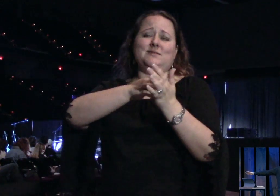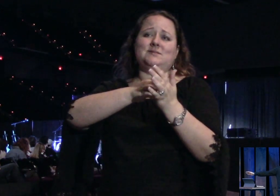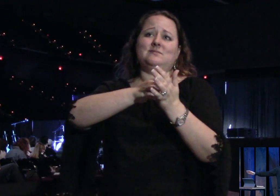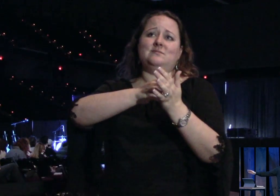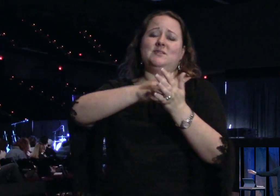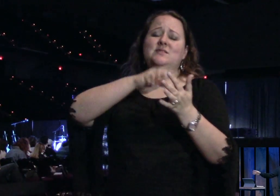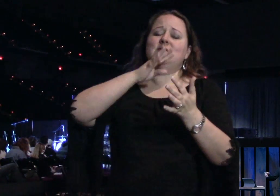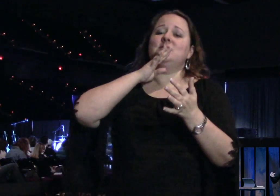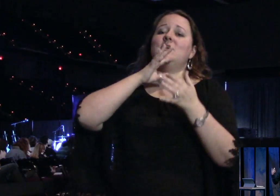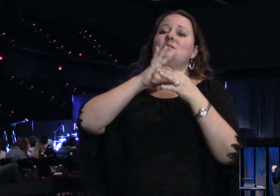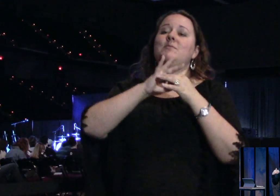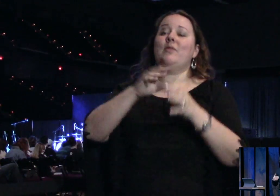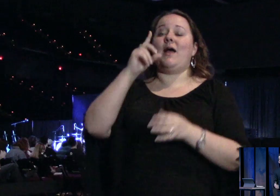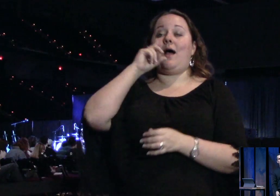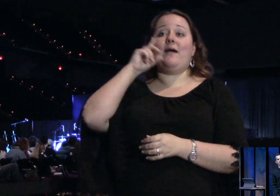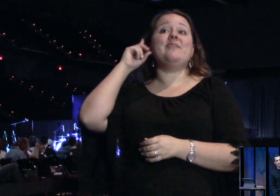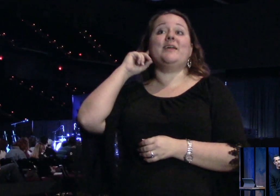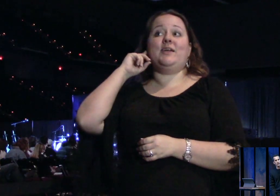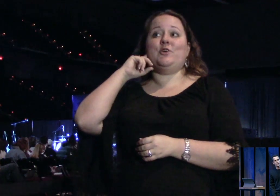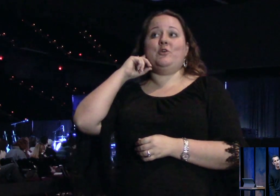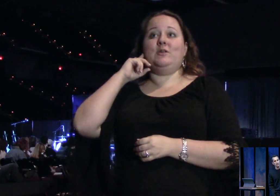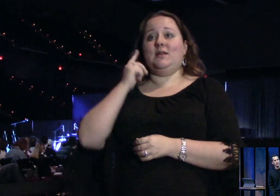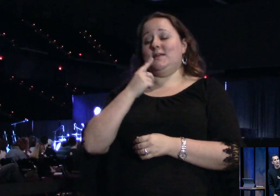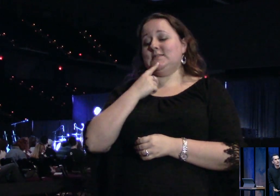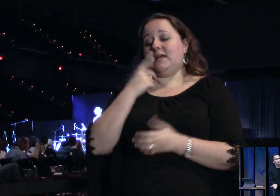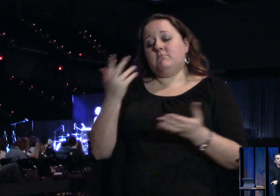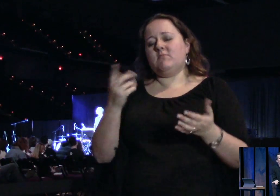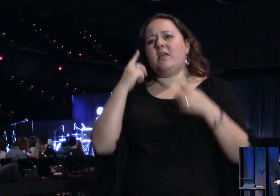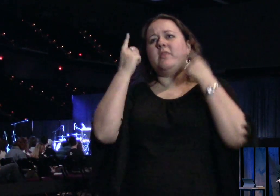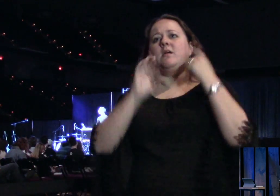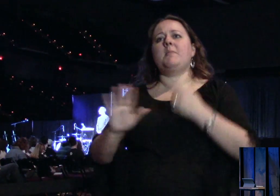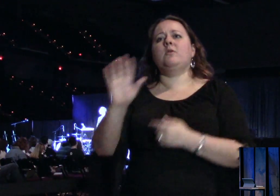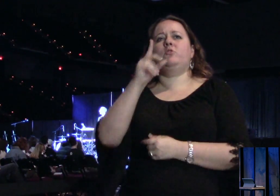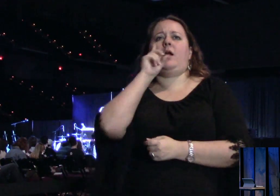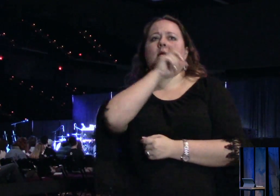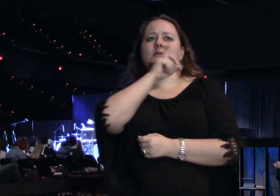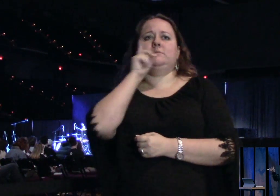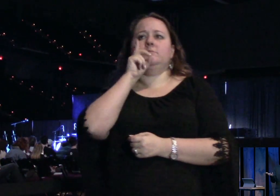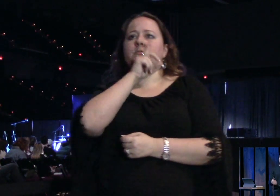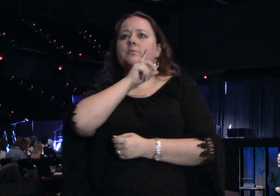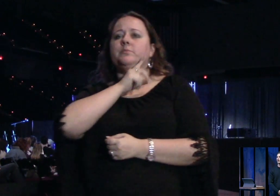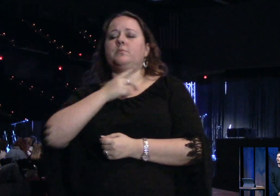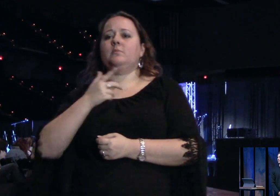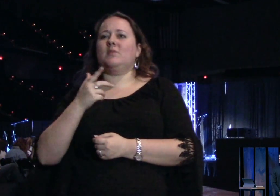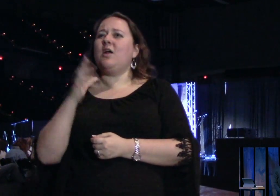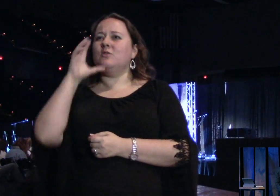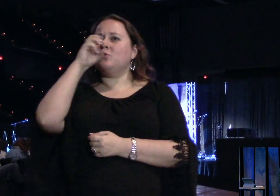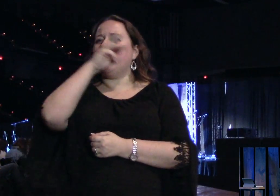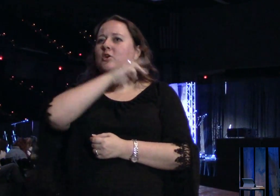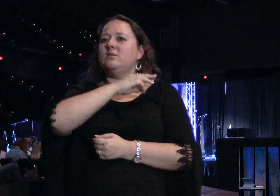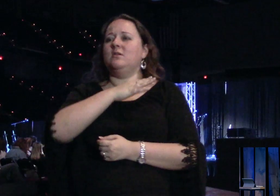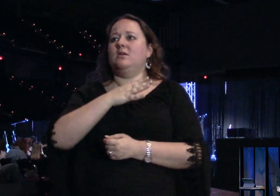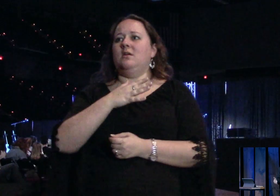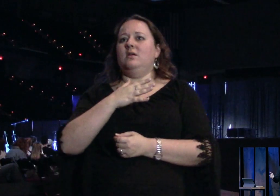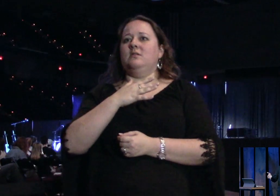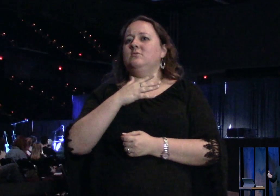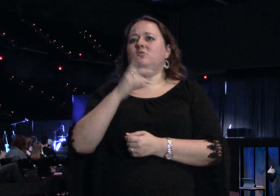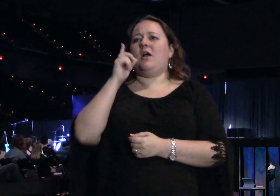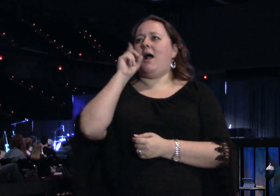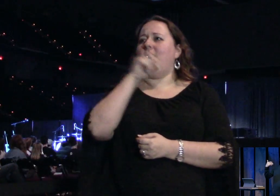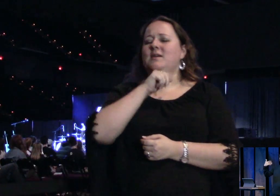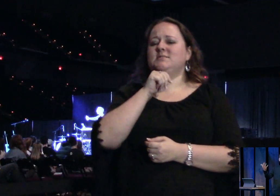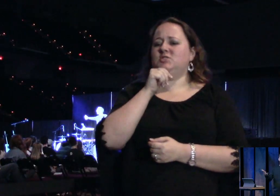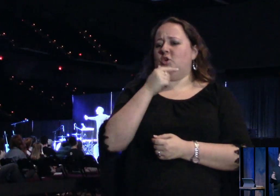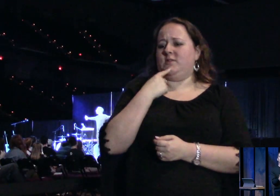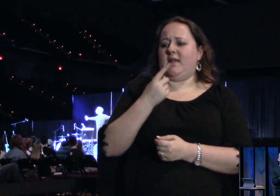of weariness. And then he began to talk about the eye and the ear, and here was his point. He said, think about your eyes. Isn't it weird that